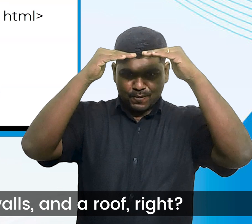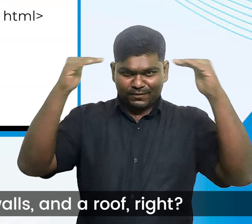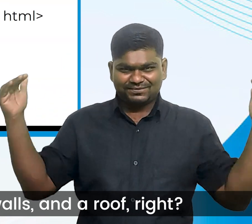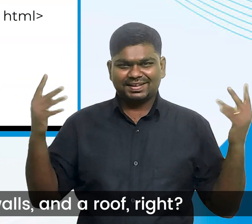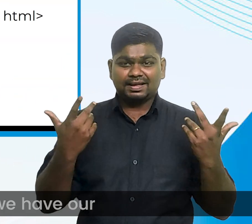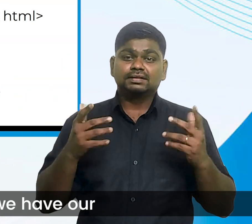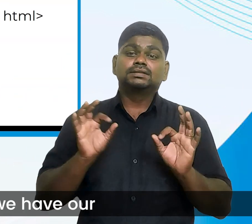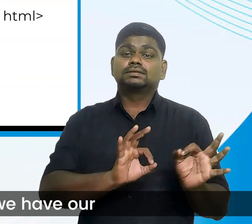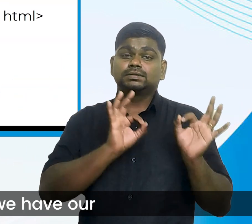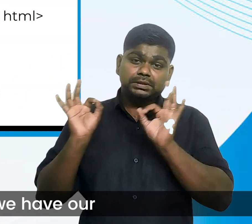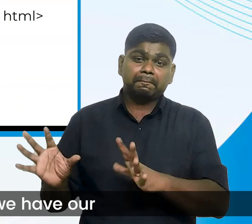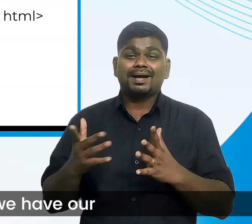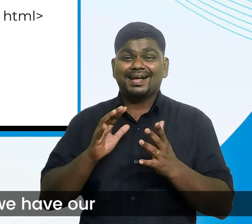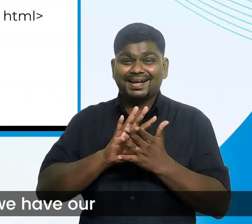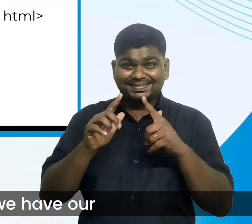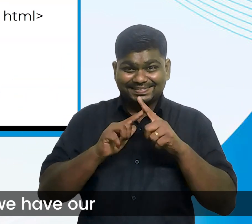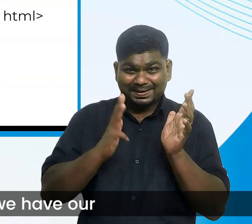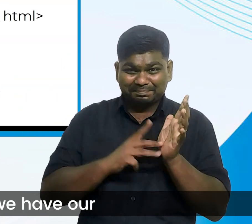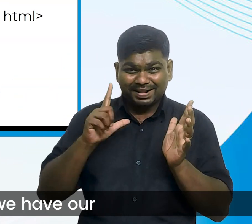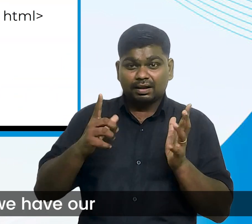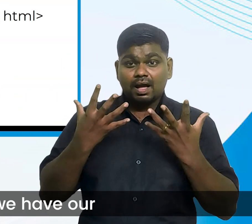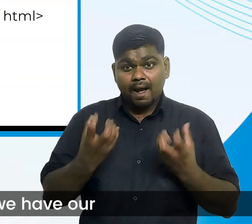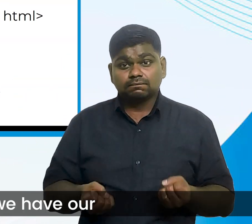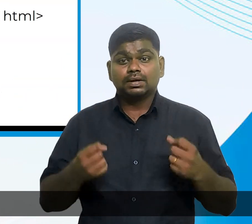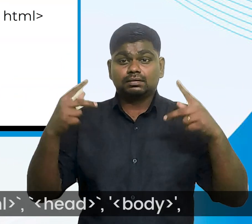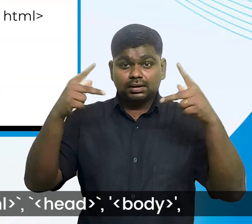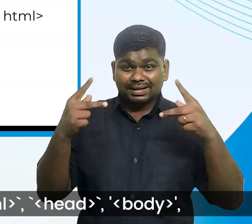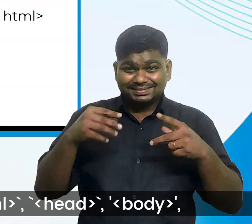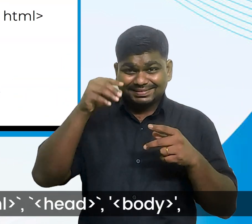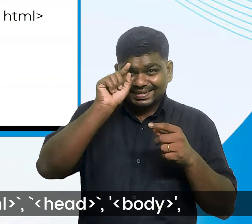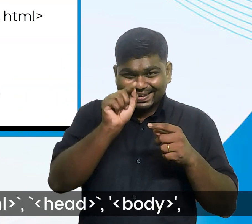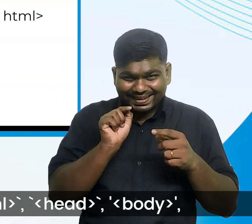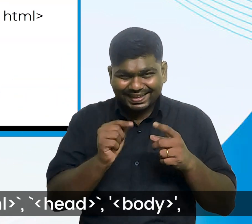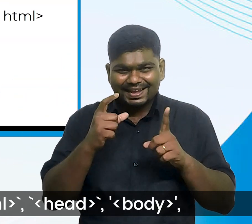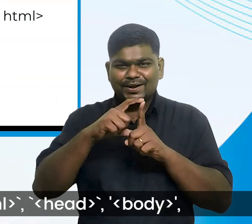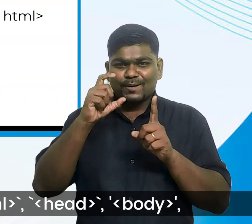right? Well, in HTML, we have our doc type